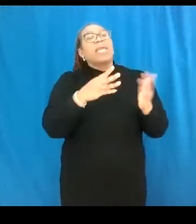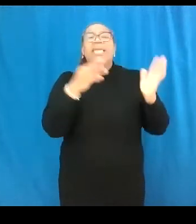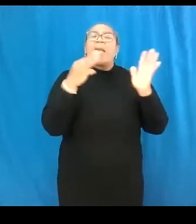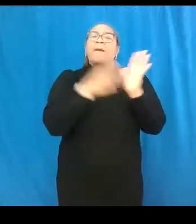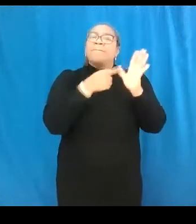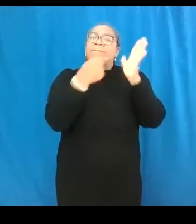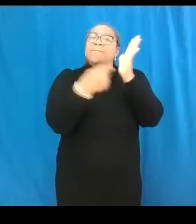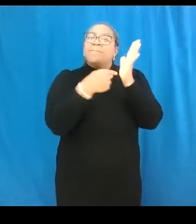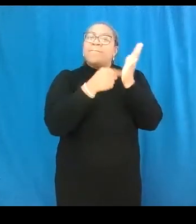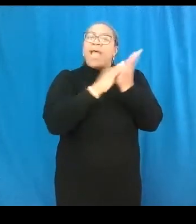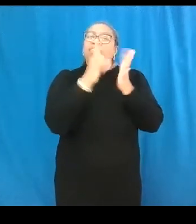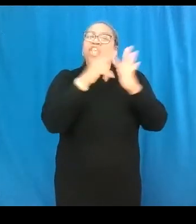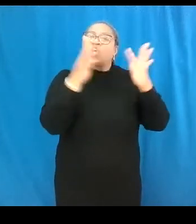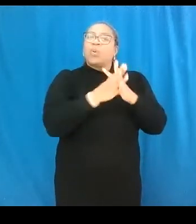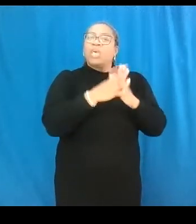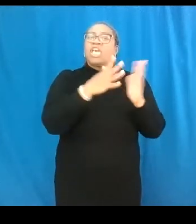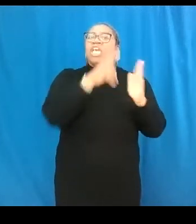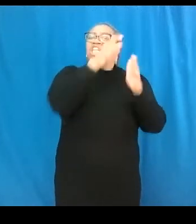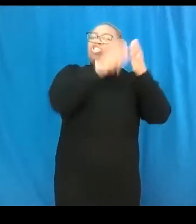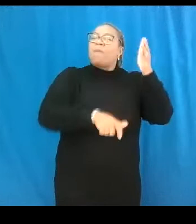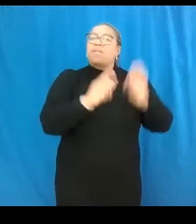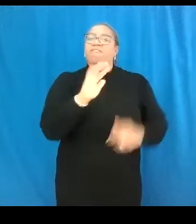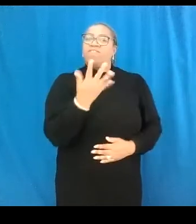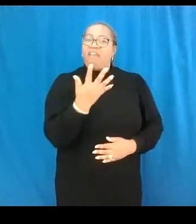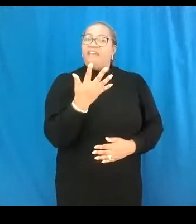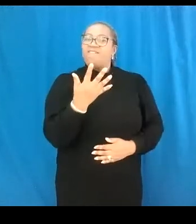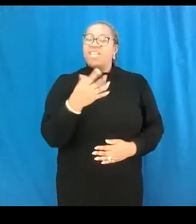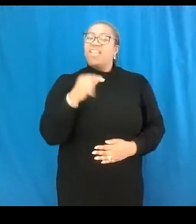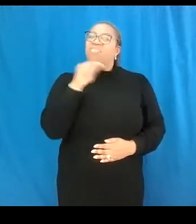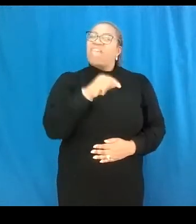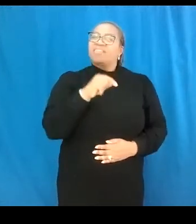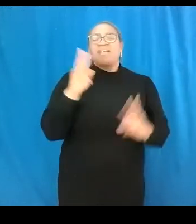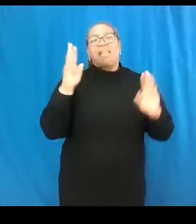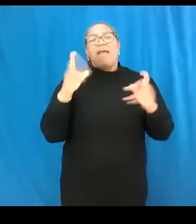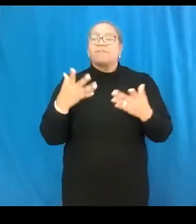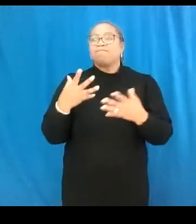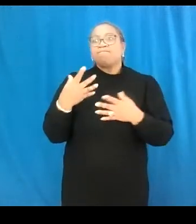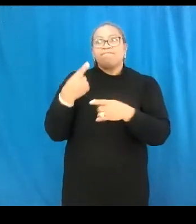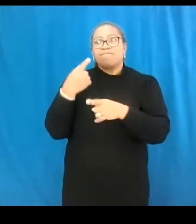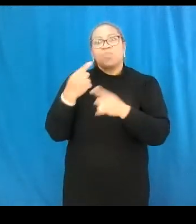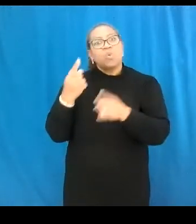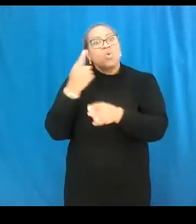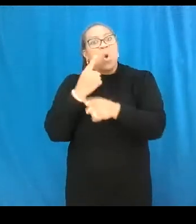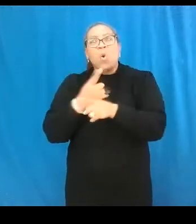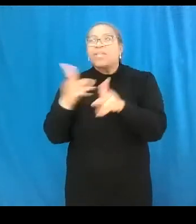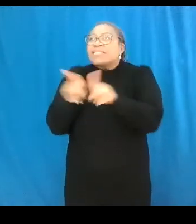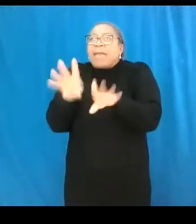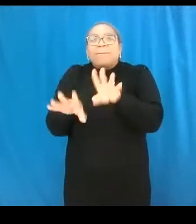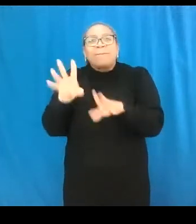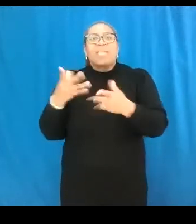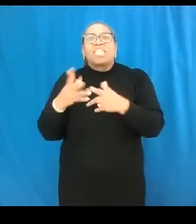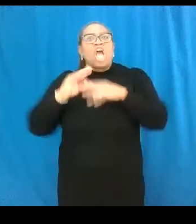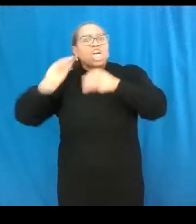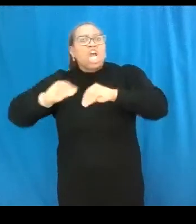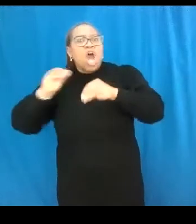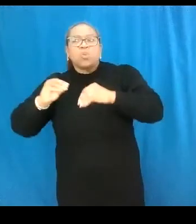to think that the Sermon on the Mount was like the big talk, the big pep talk that a head coach would give to their team